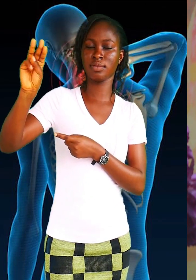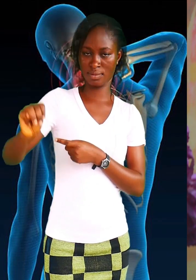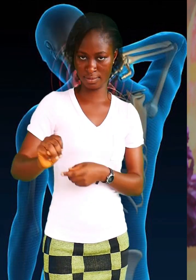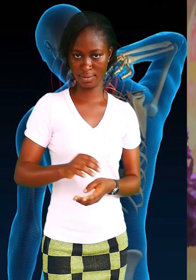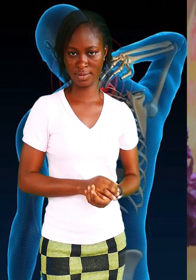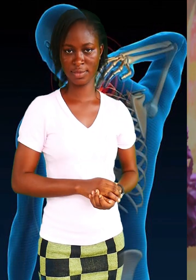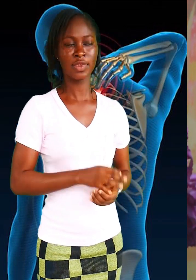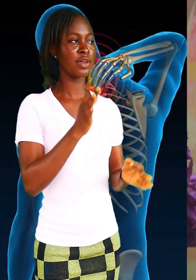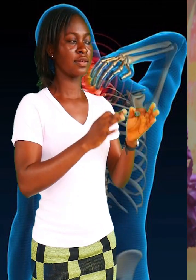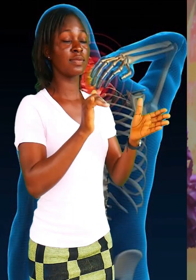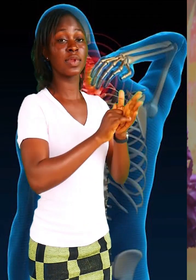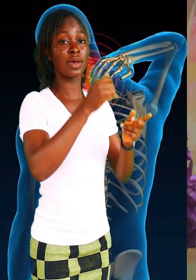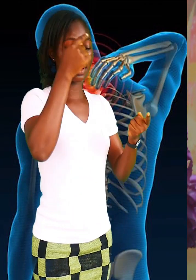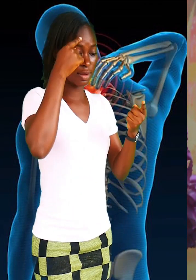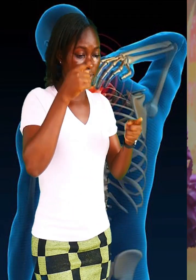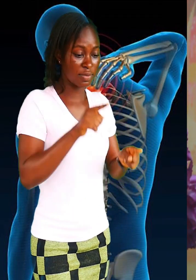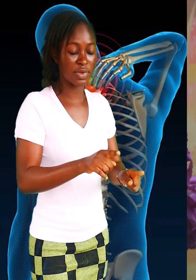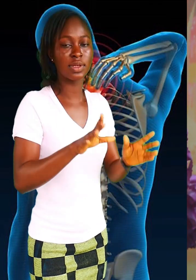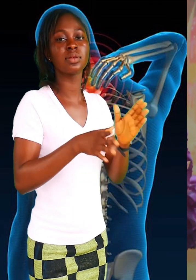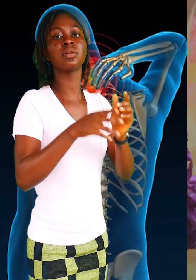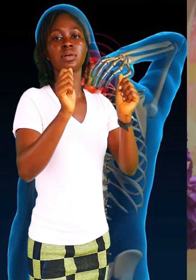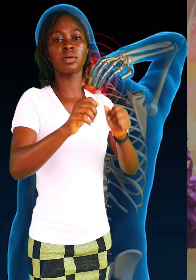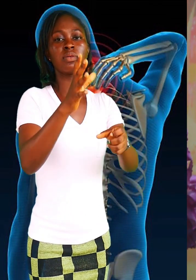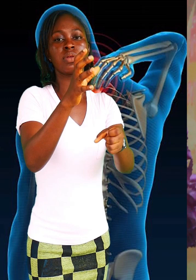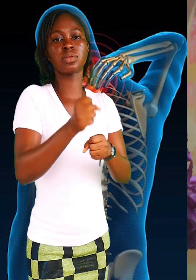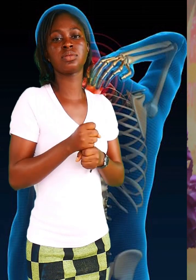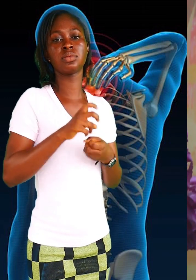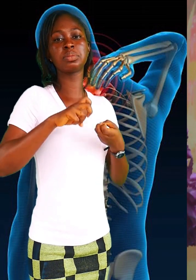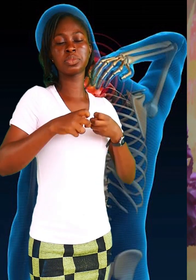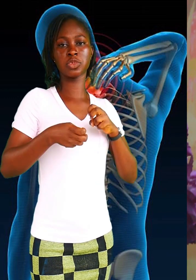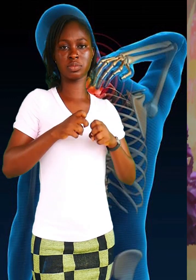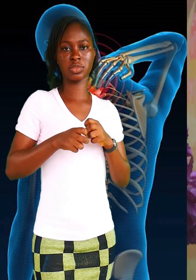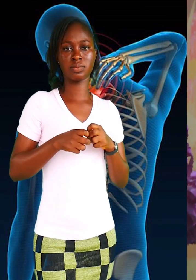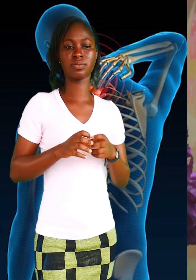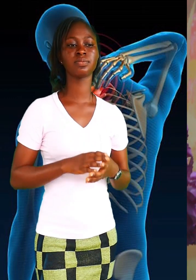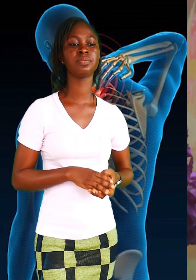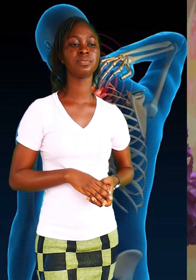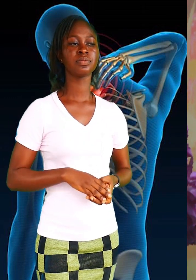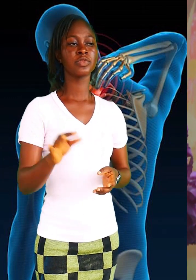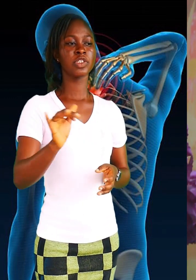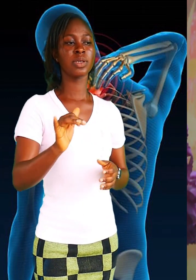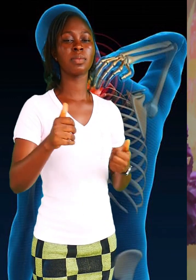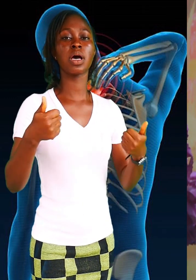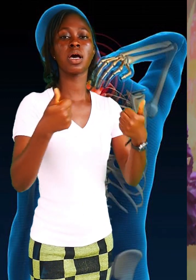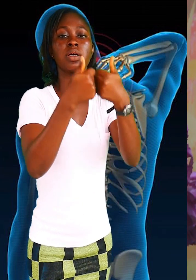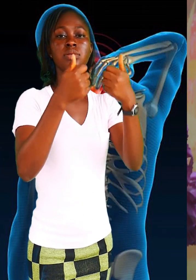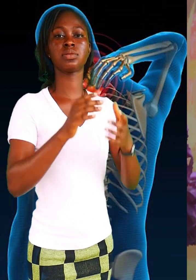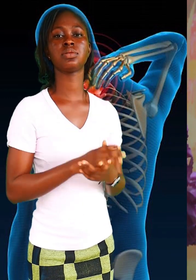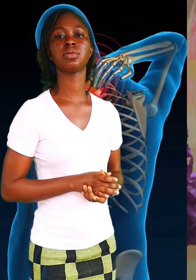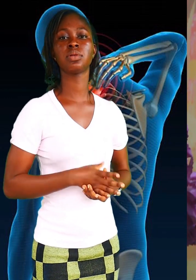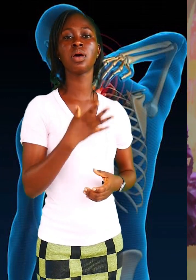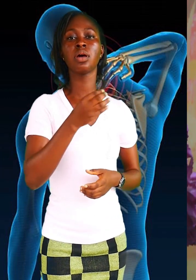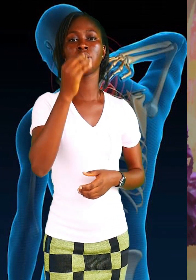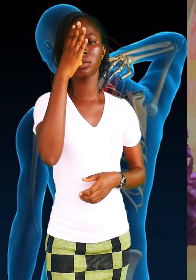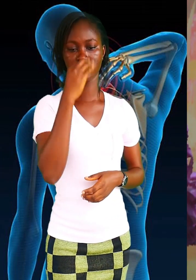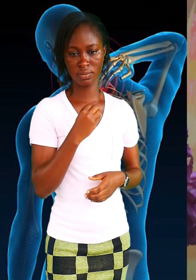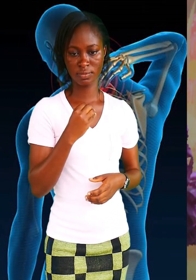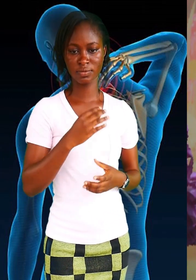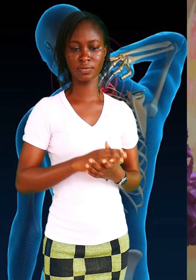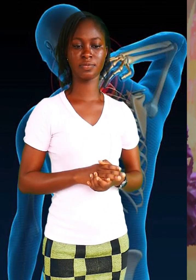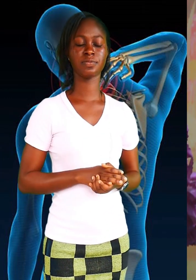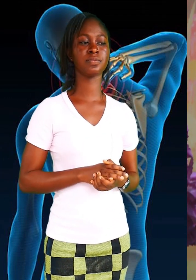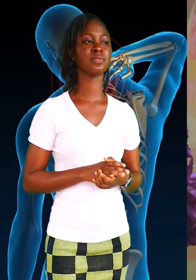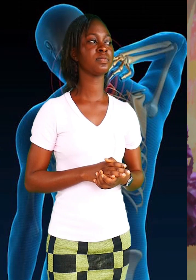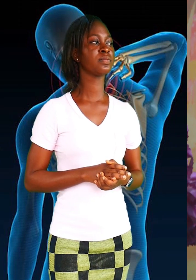that, Tennessee, I did it to me the bar. Ebium and I say accident ne and na ah yaka ho asem say timide